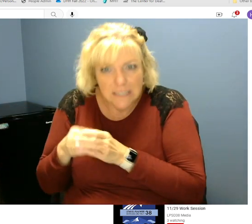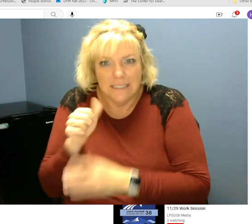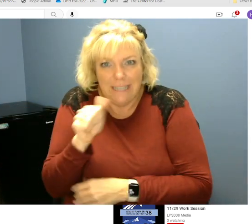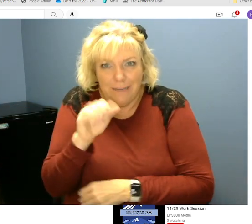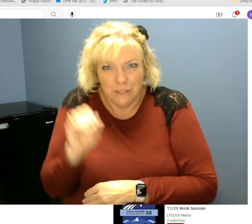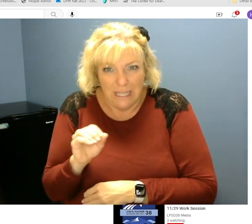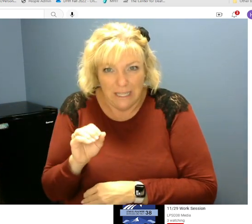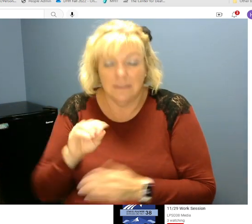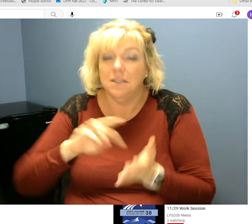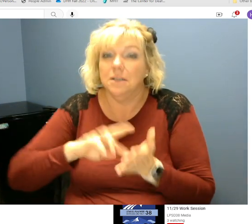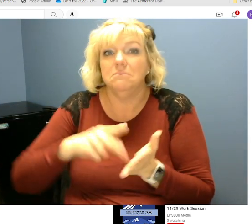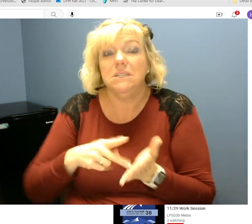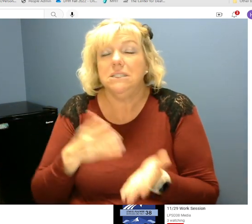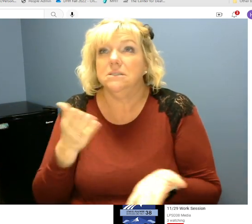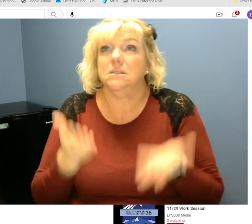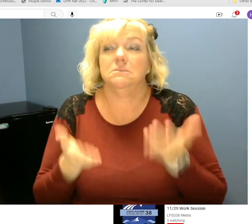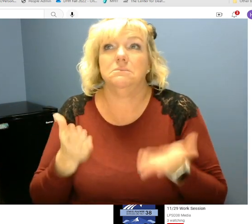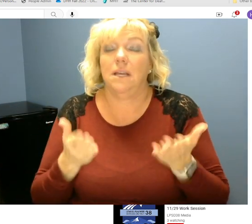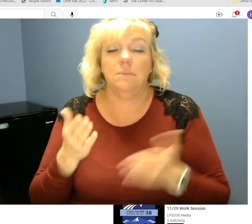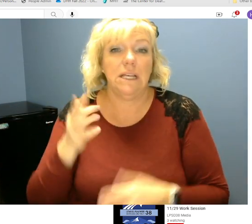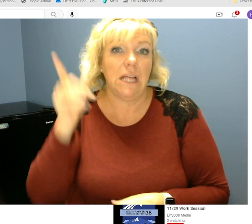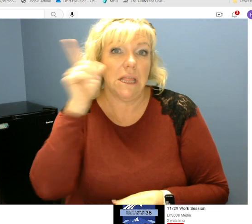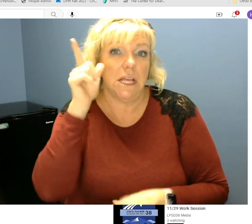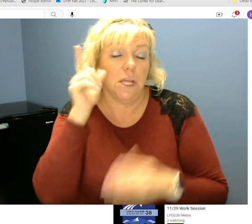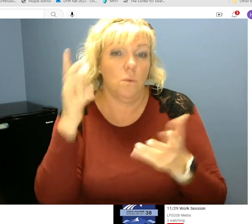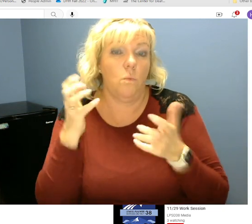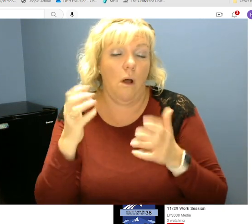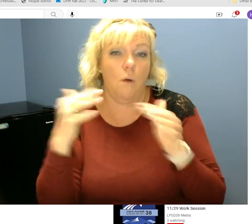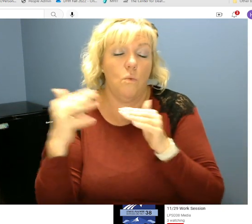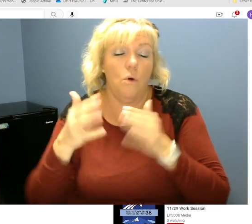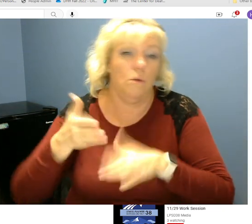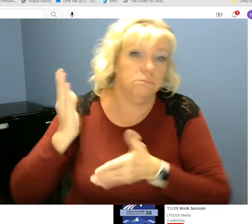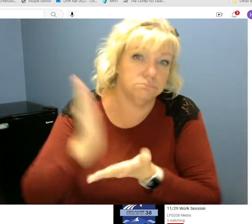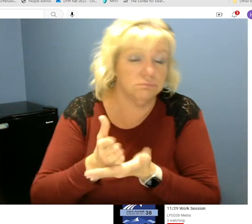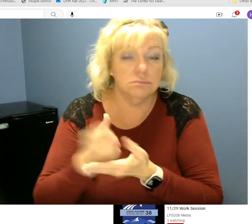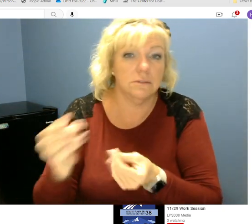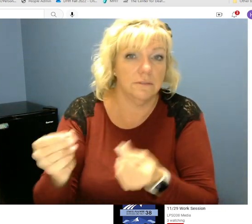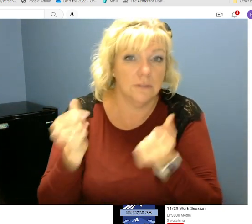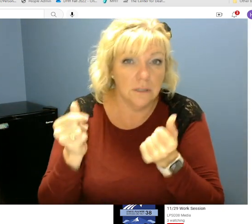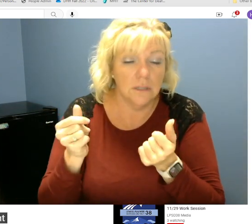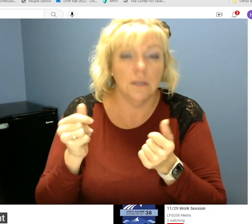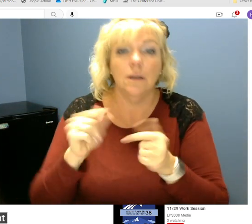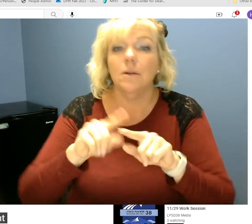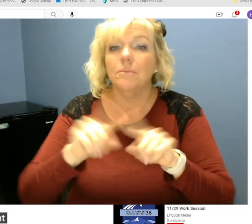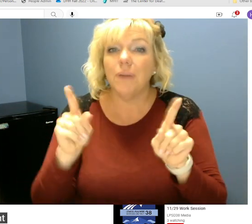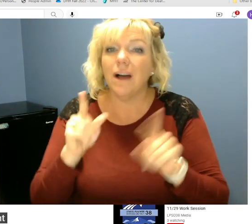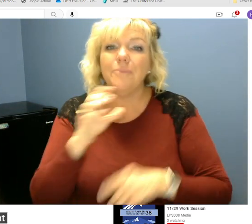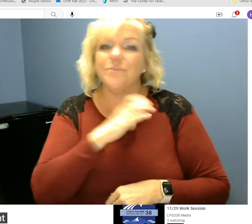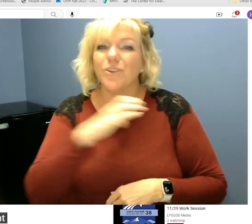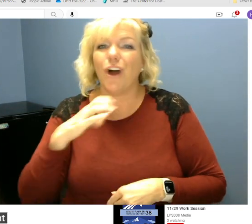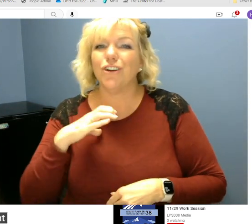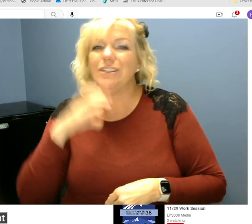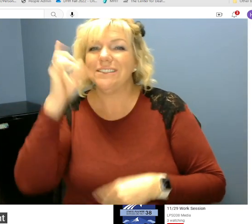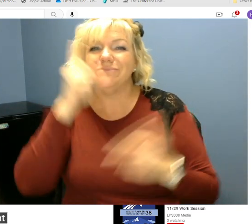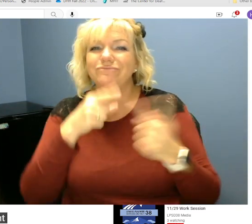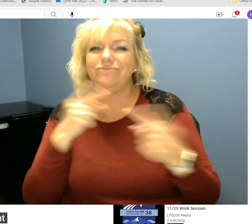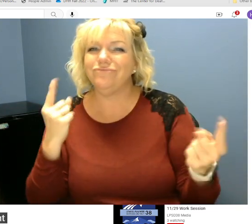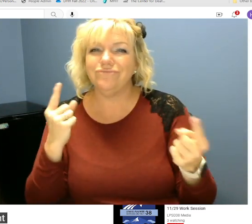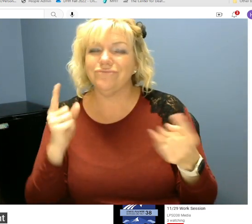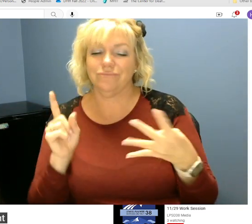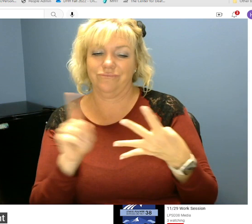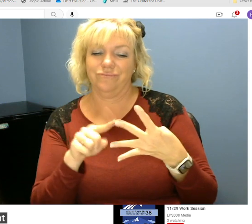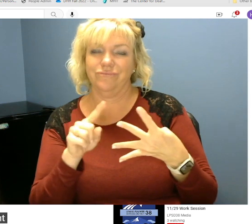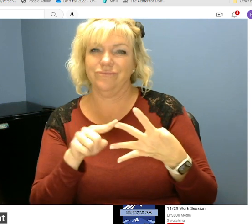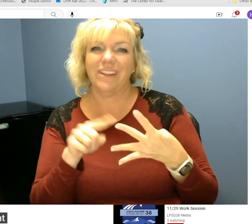war. So maybe this was a way to end the war quickly. Congress, though, they responded to Lincoln's proposed